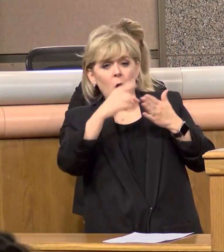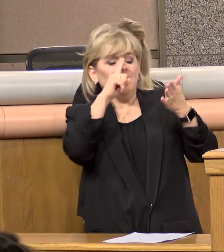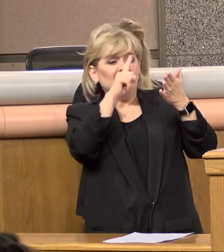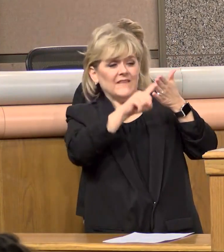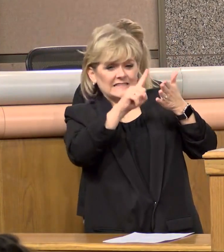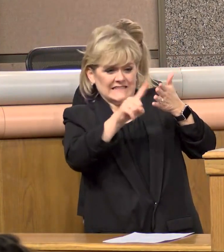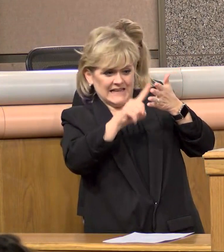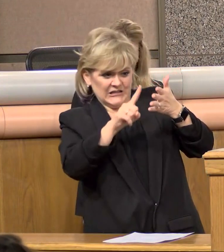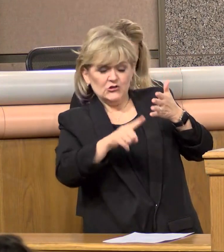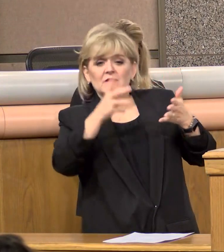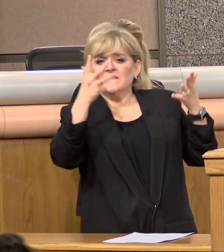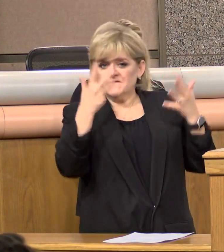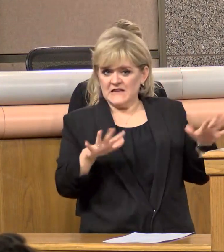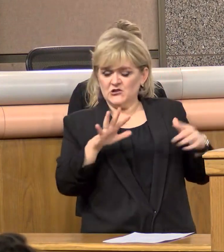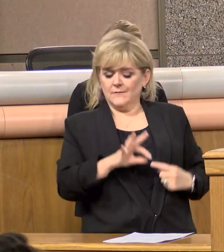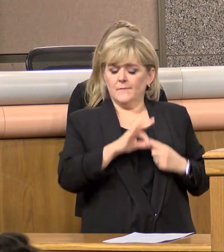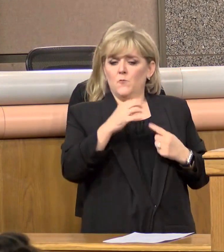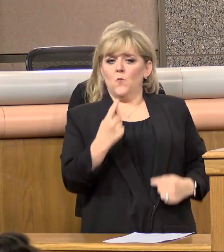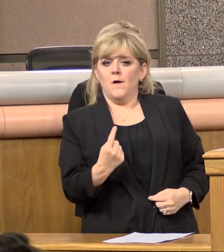investigations. Um,